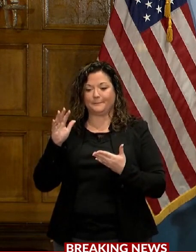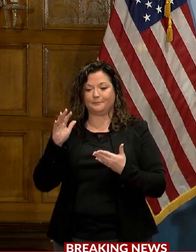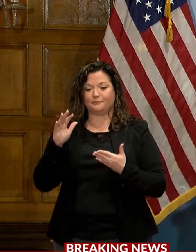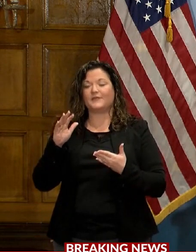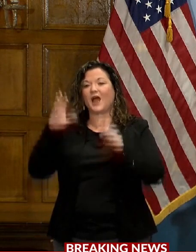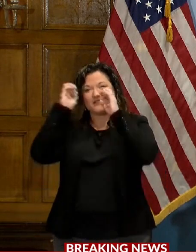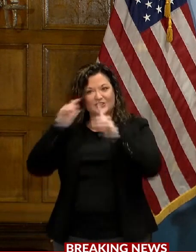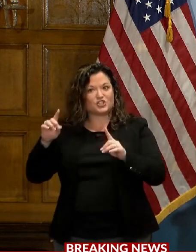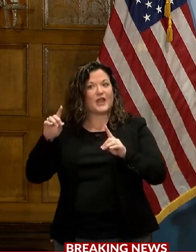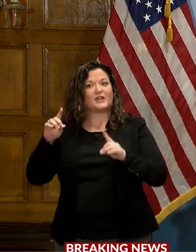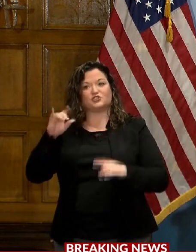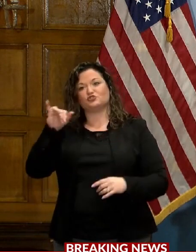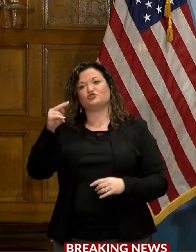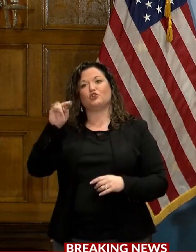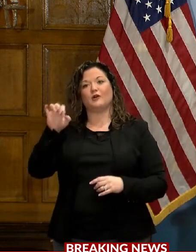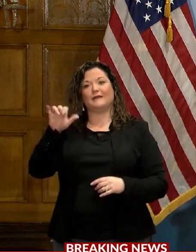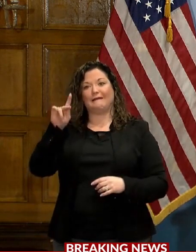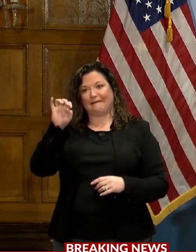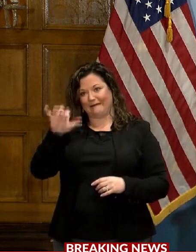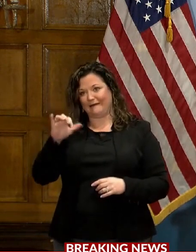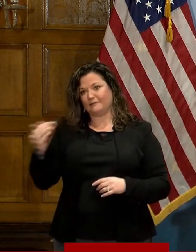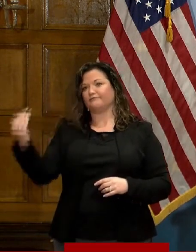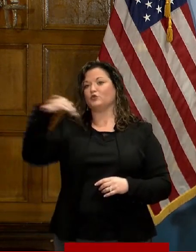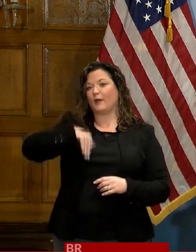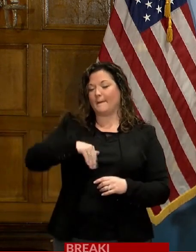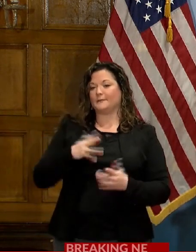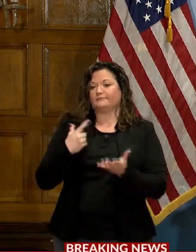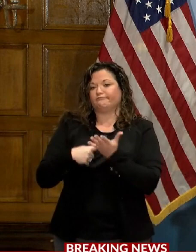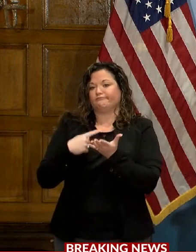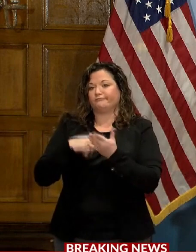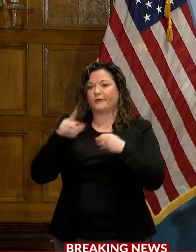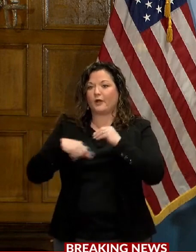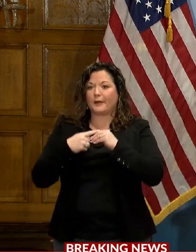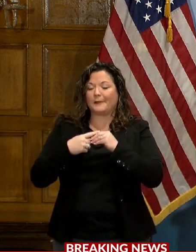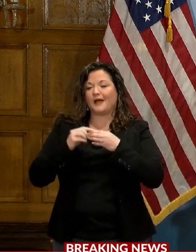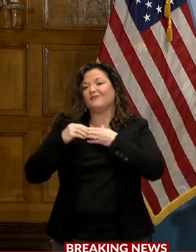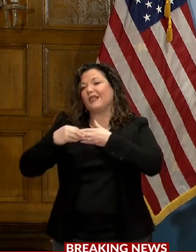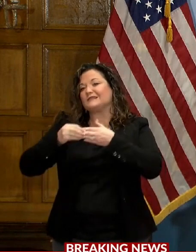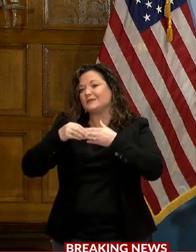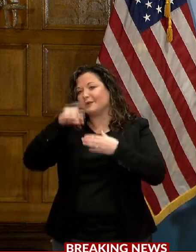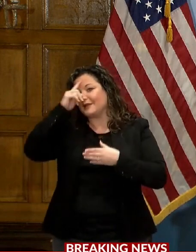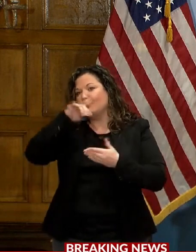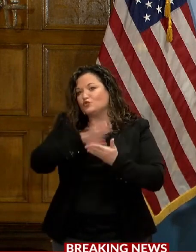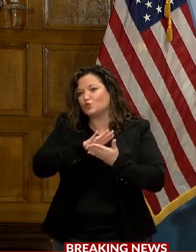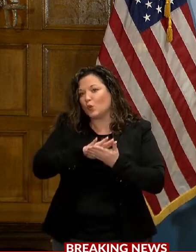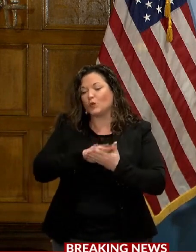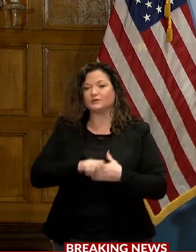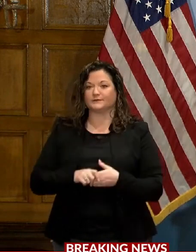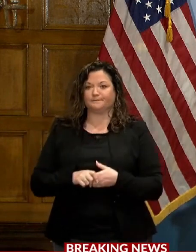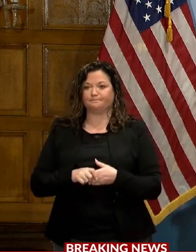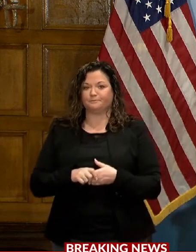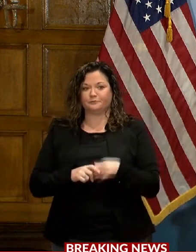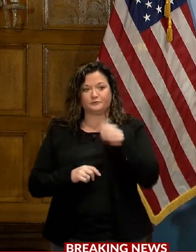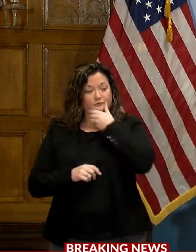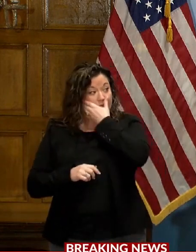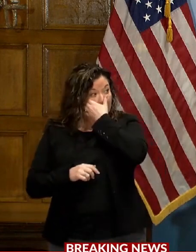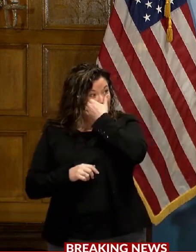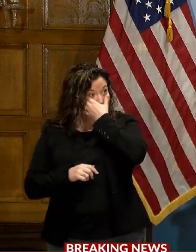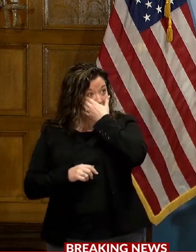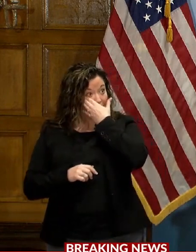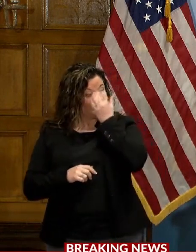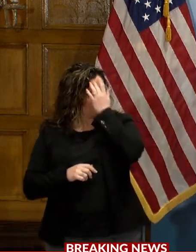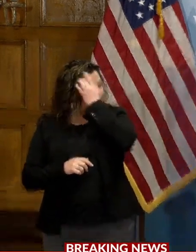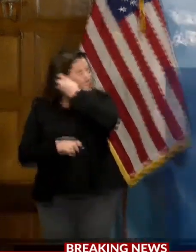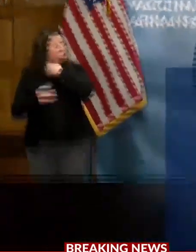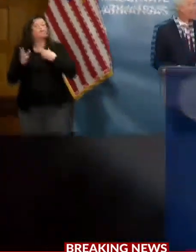of Education, Johnny Key, to come and talk about some more flexibility for the schools. But let's look quickly at our case report. As